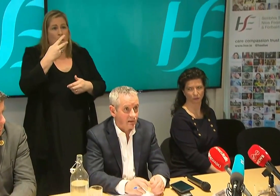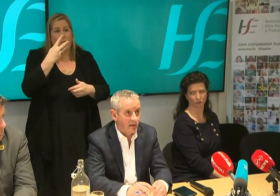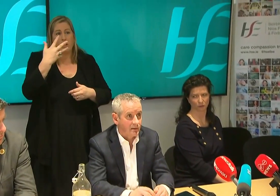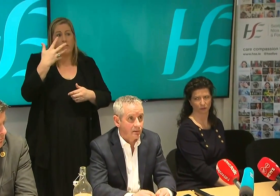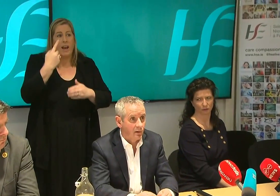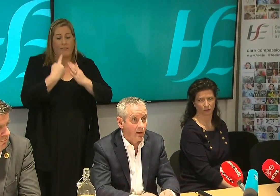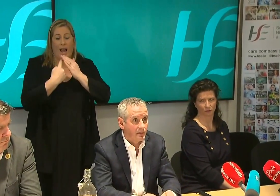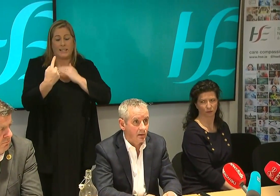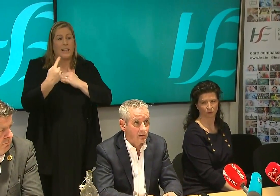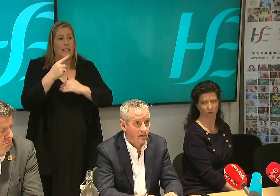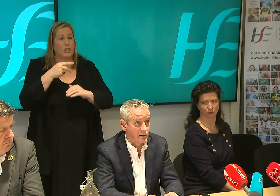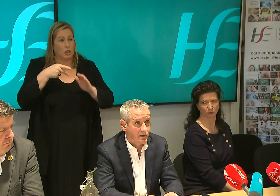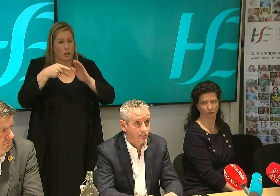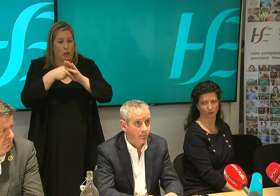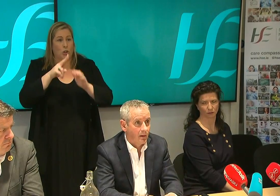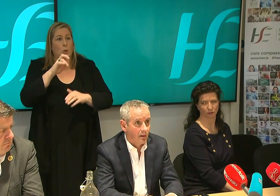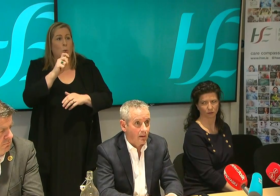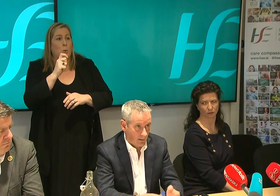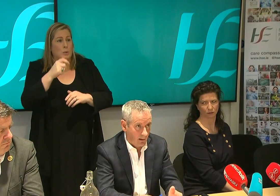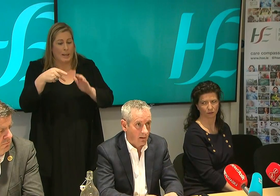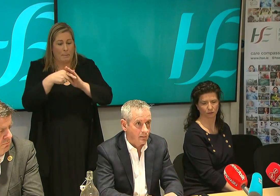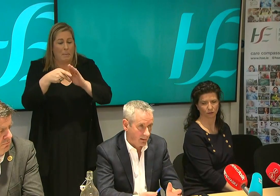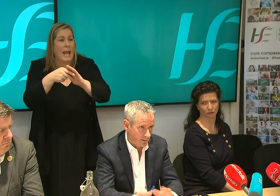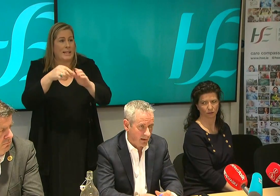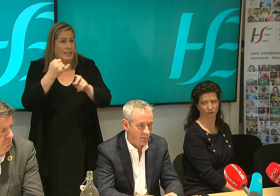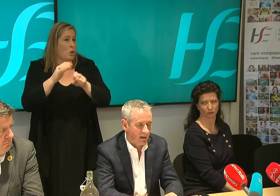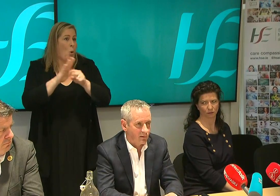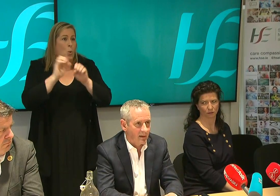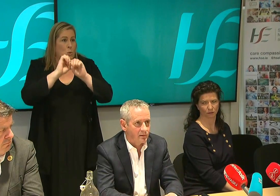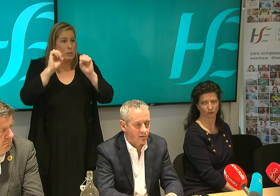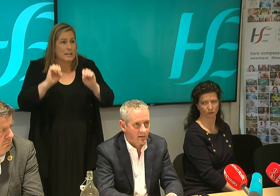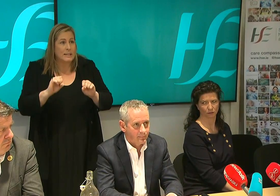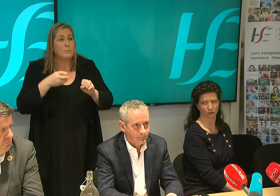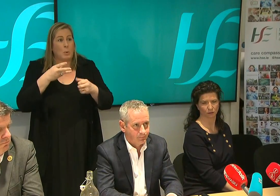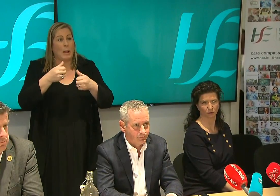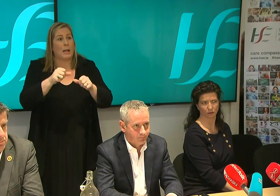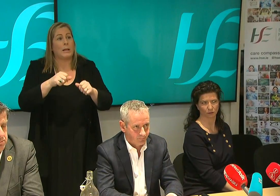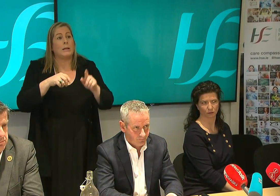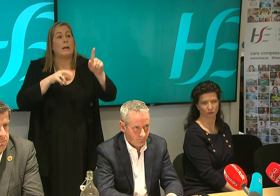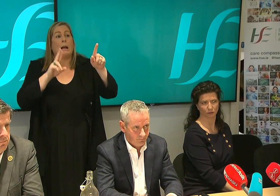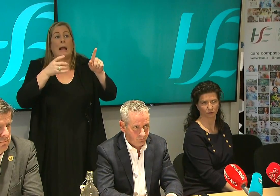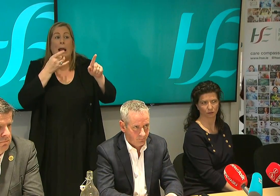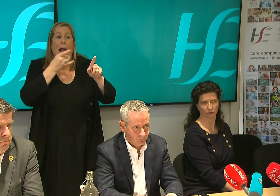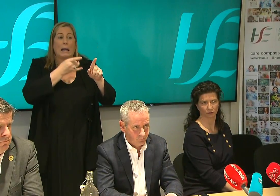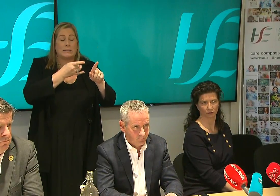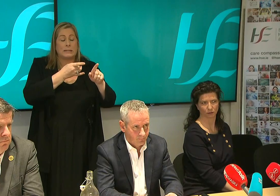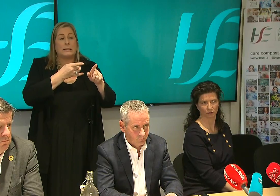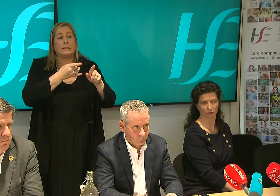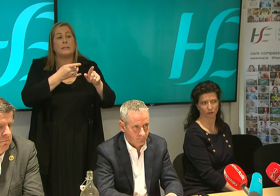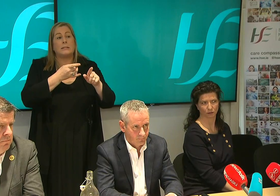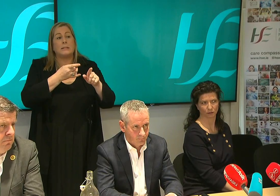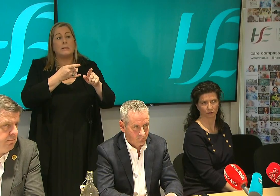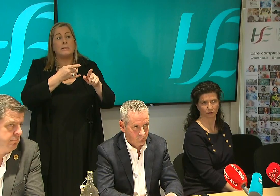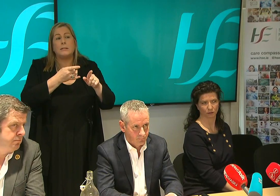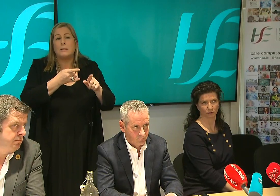5 isolation unit beds all across the system. Along, so these will be incremental to that. Can I ask, just follow up, so the, we